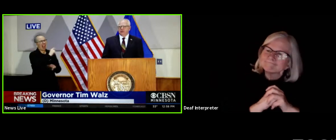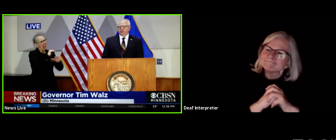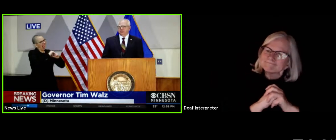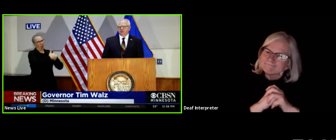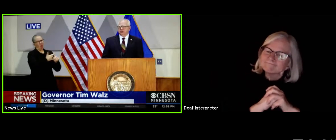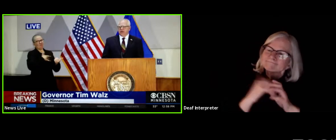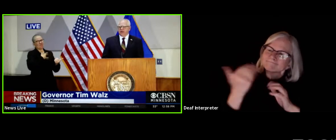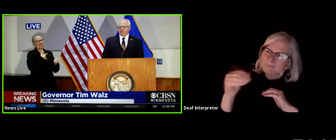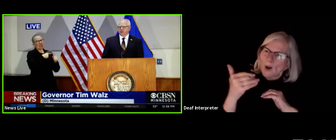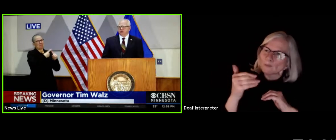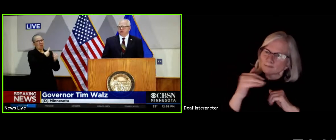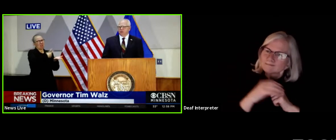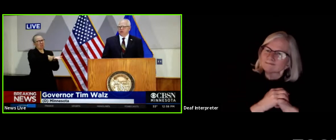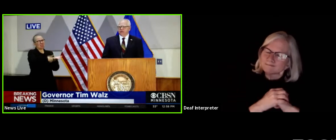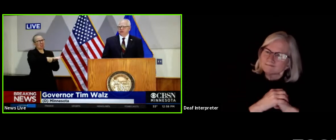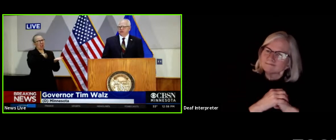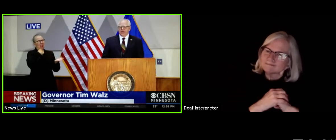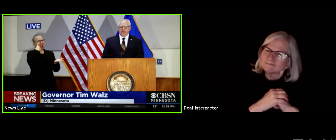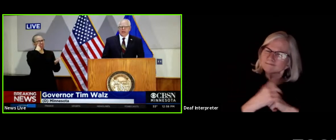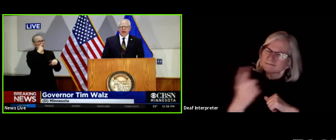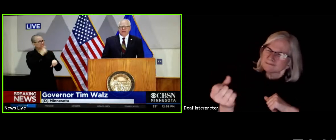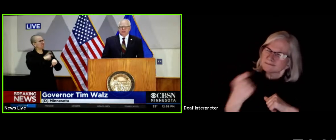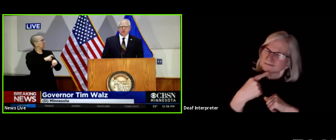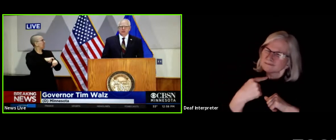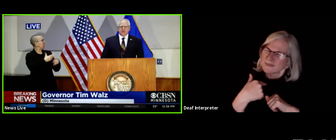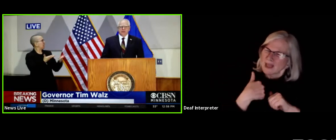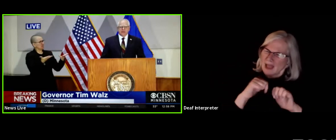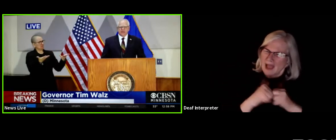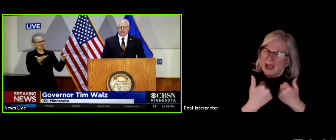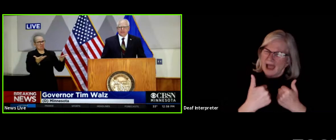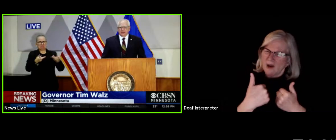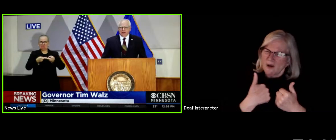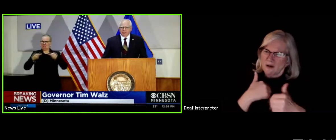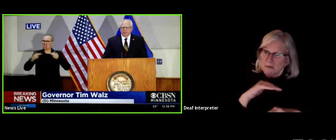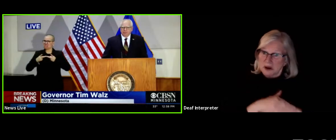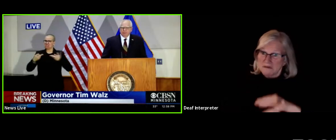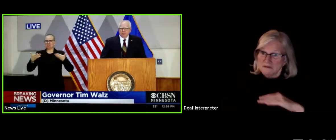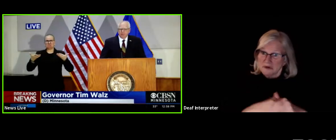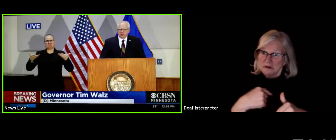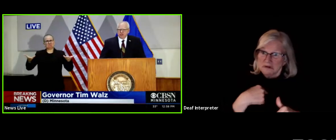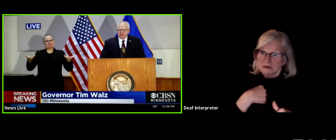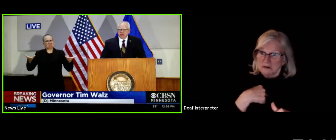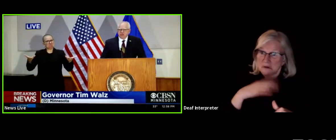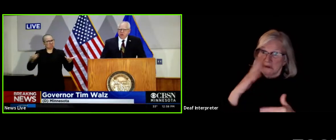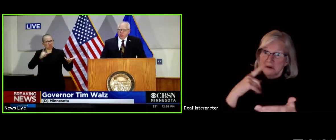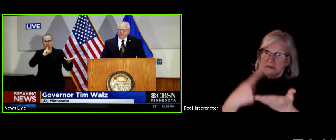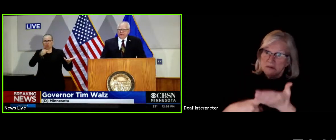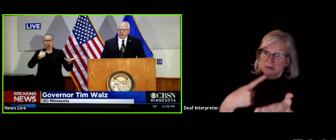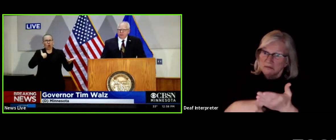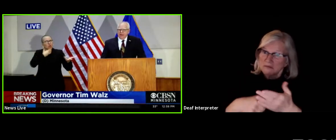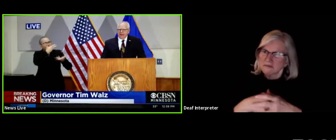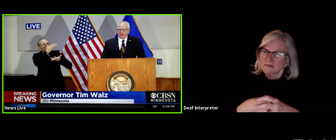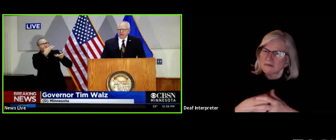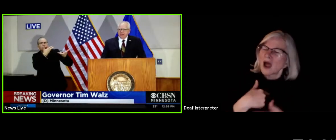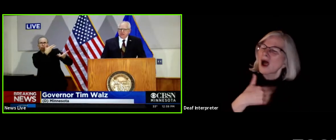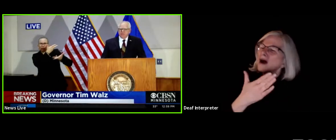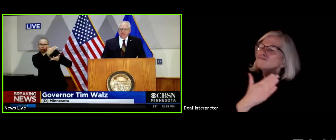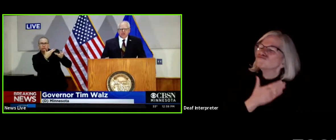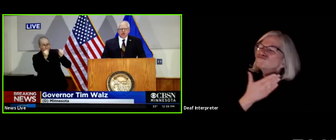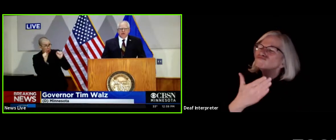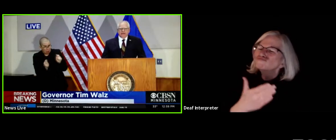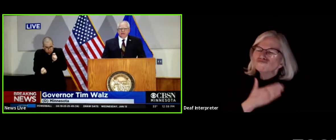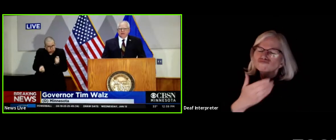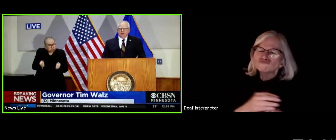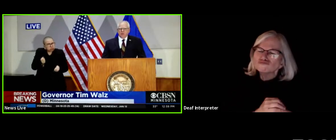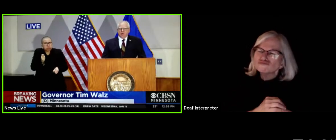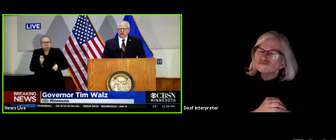there's a time and a place to do that. I'm certainly willing to do that. I certainly think that there's changes that we need to make